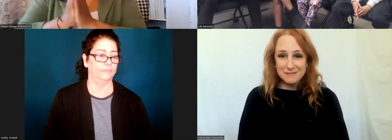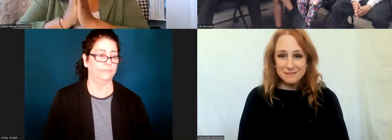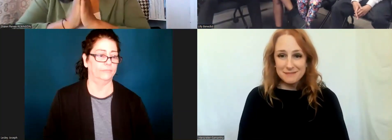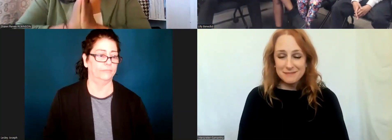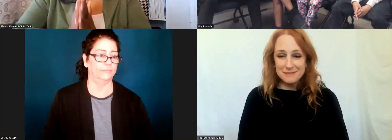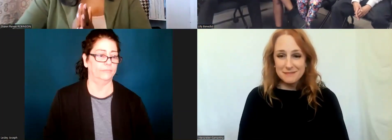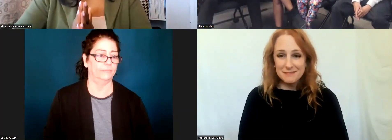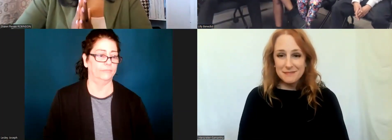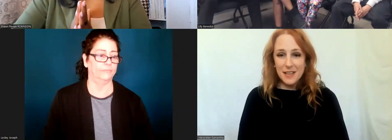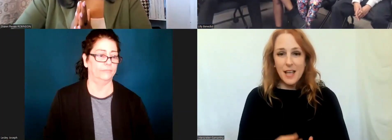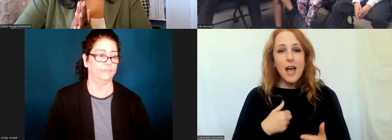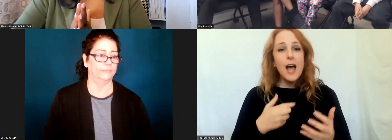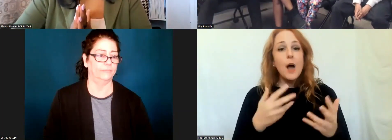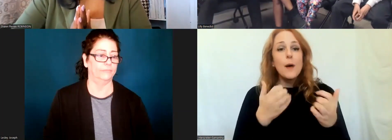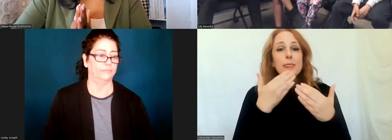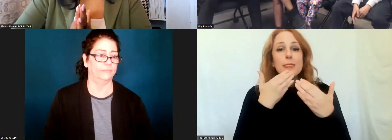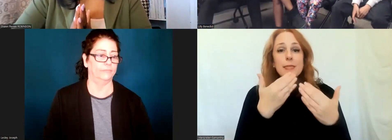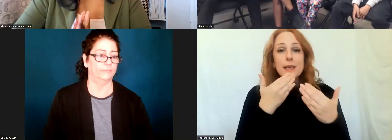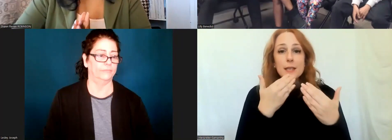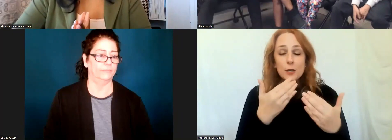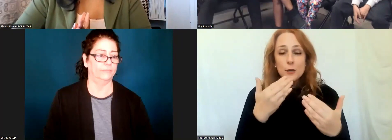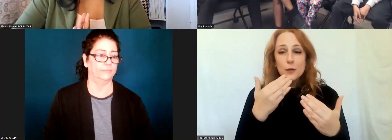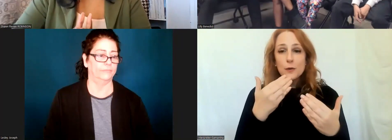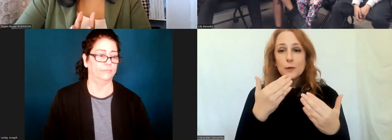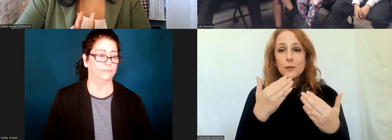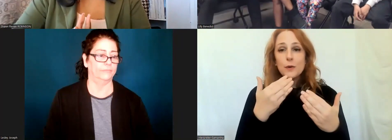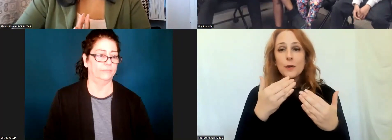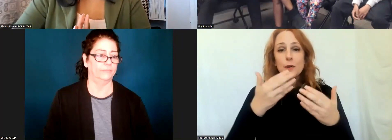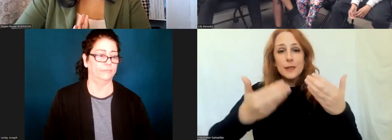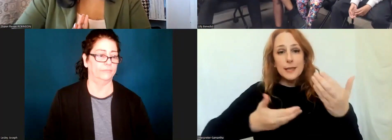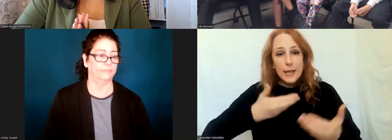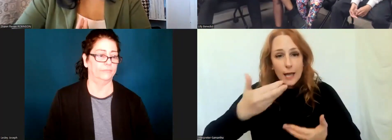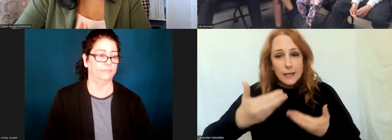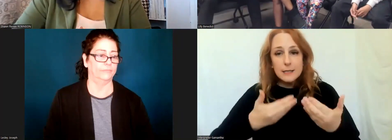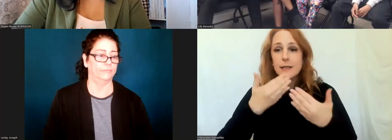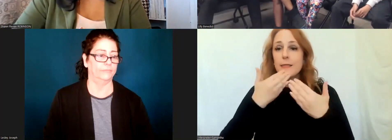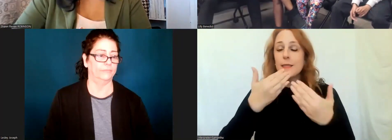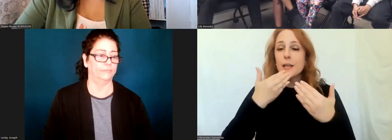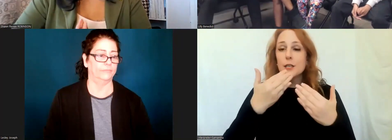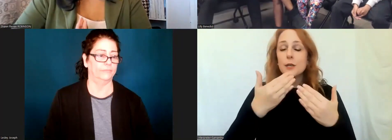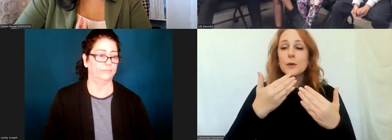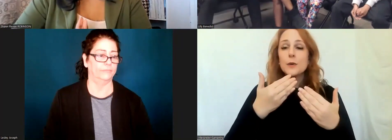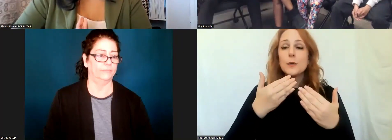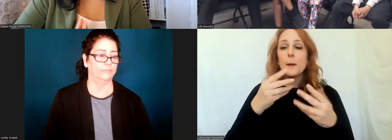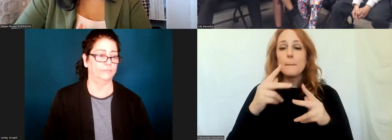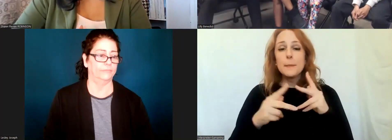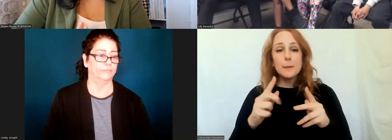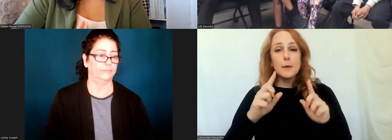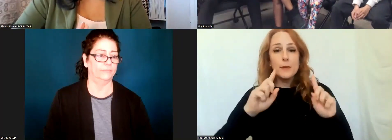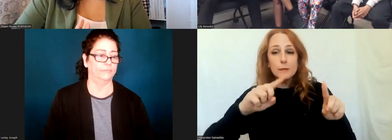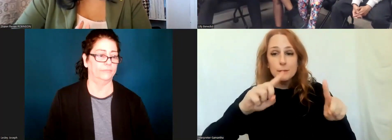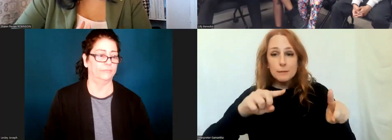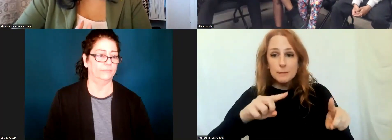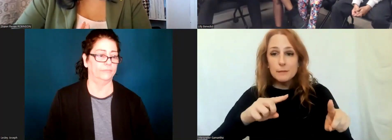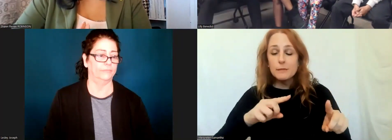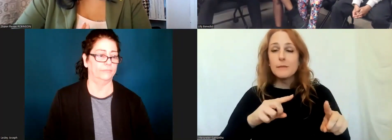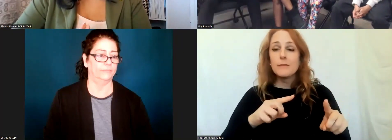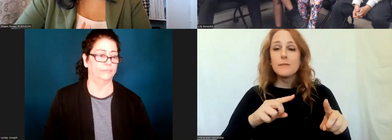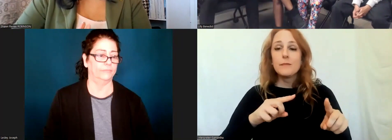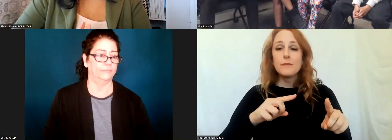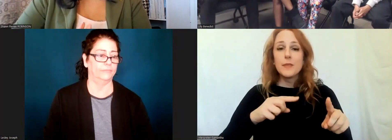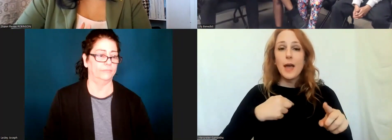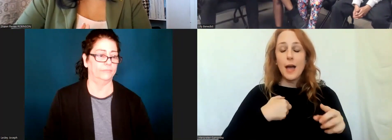So I want to thank all of our guests. I want to thank the attendees for coming. I really hope